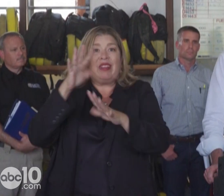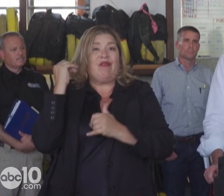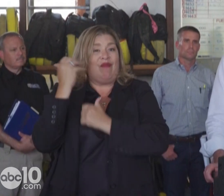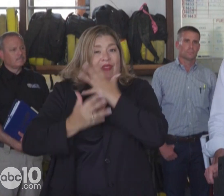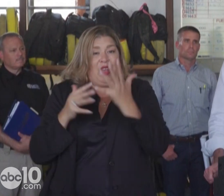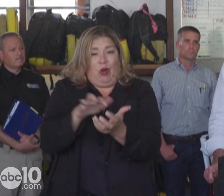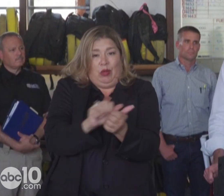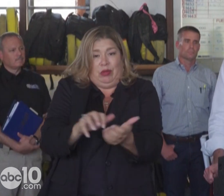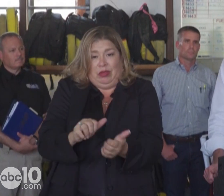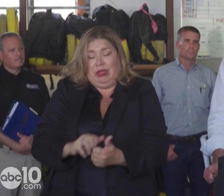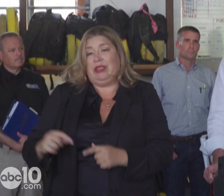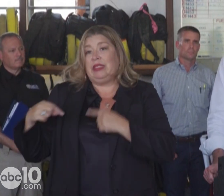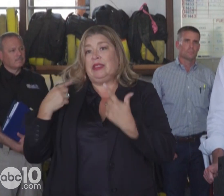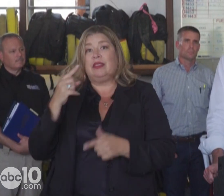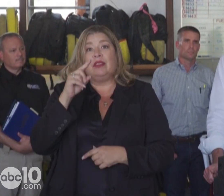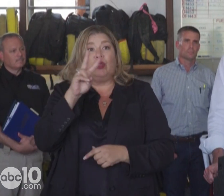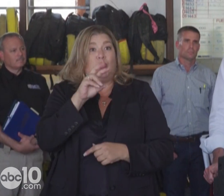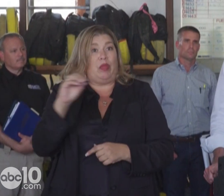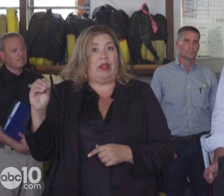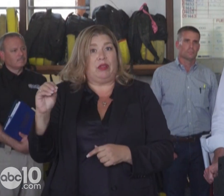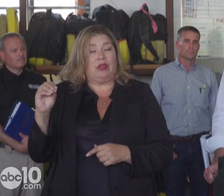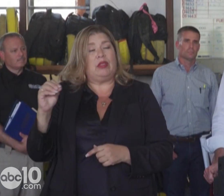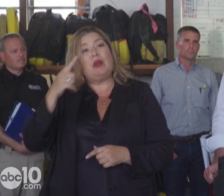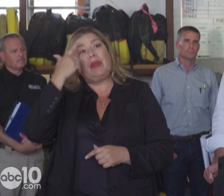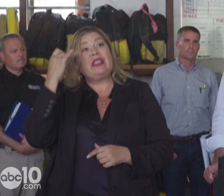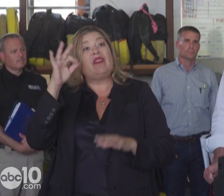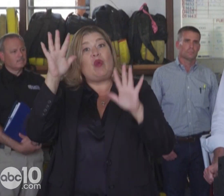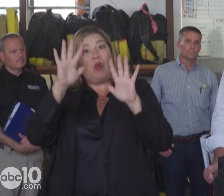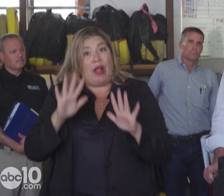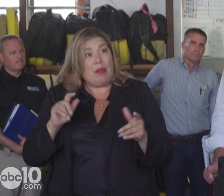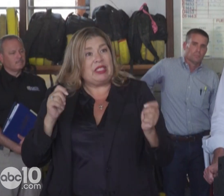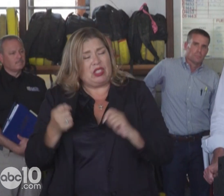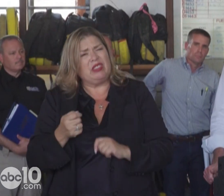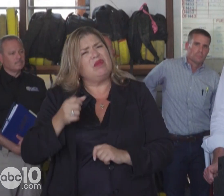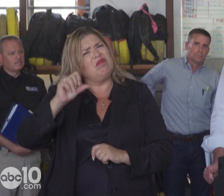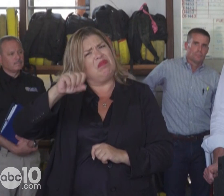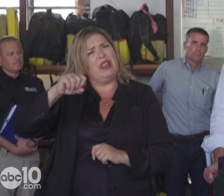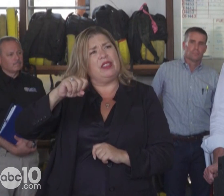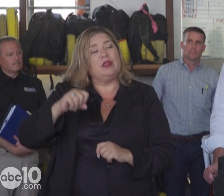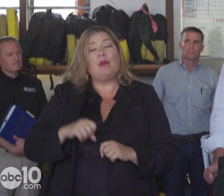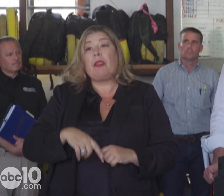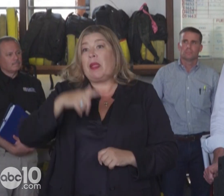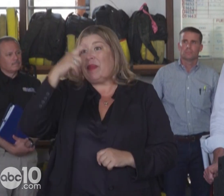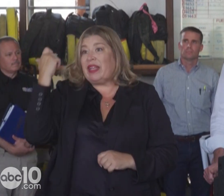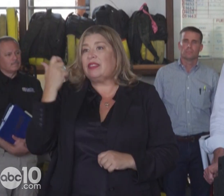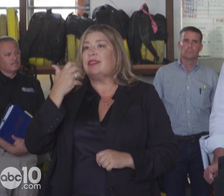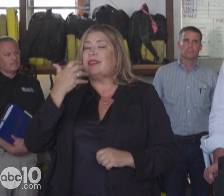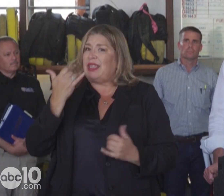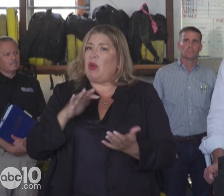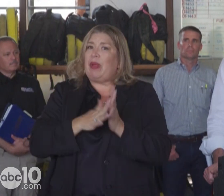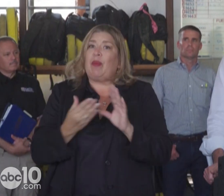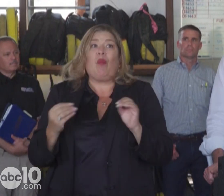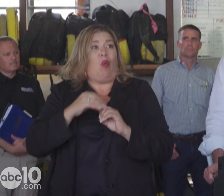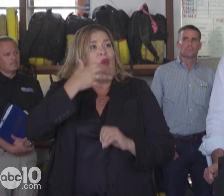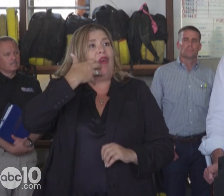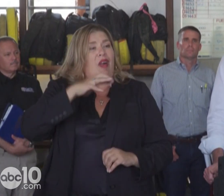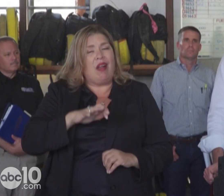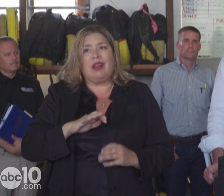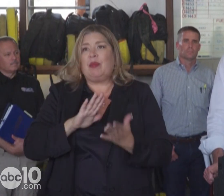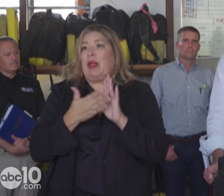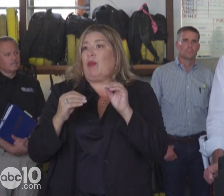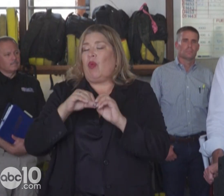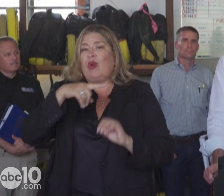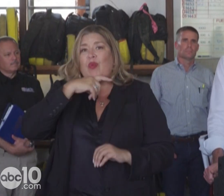just since 2000, because of climate change, yes, because the hots are getting hotter and the dries are getting